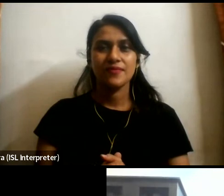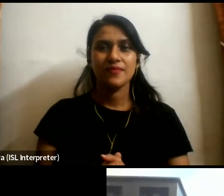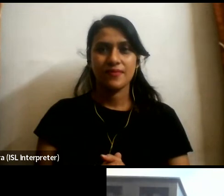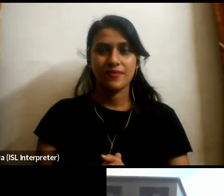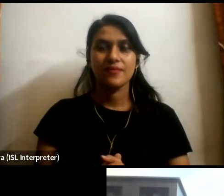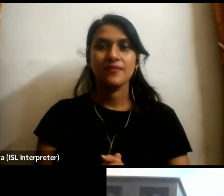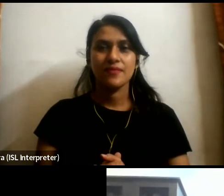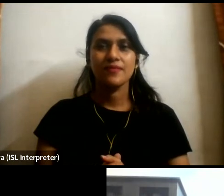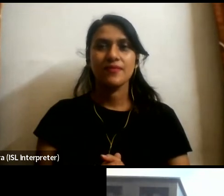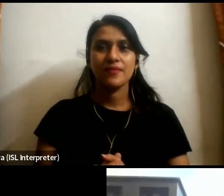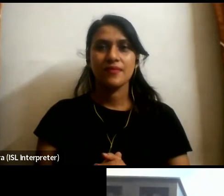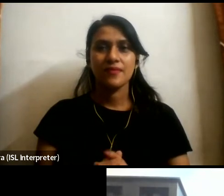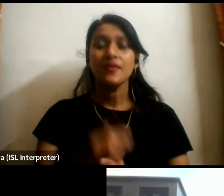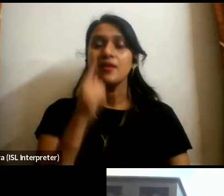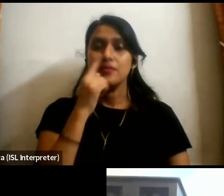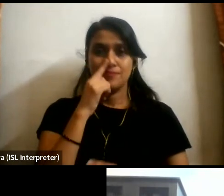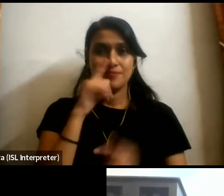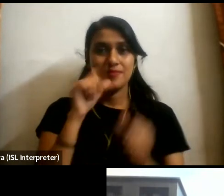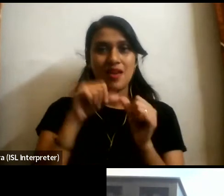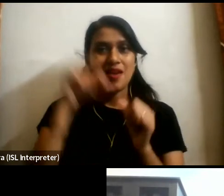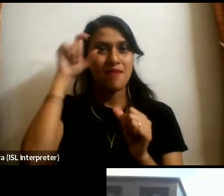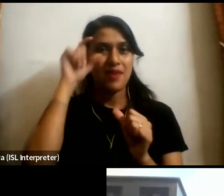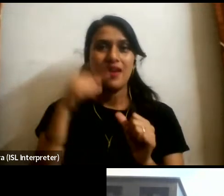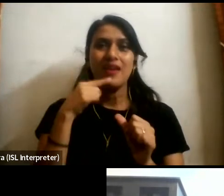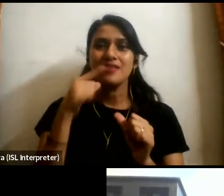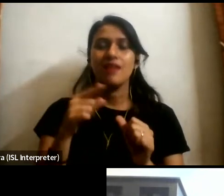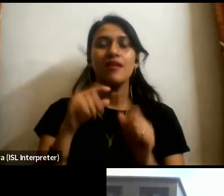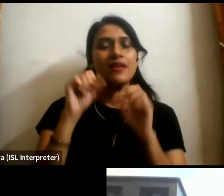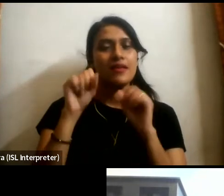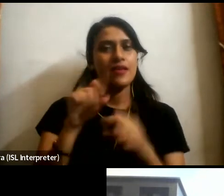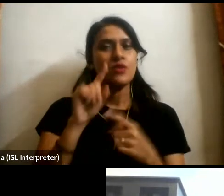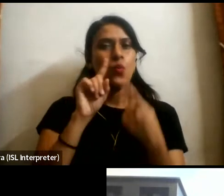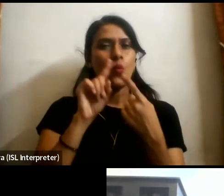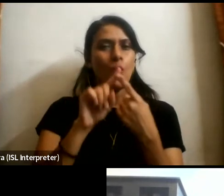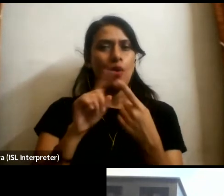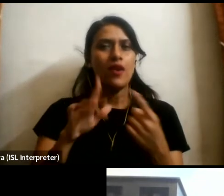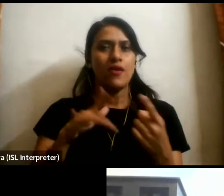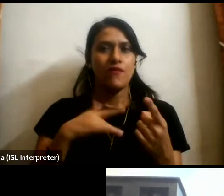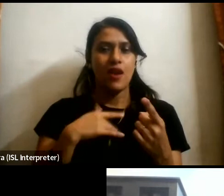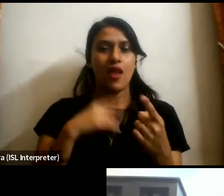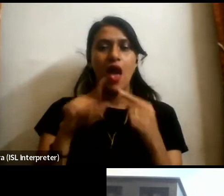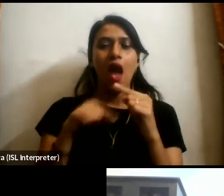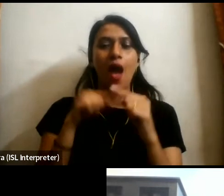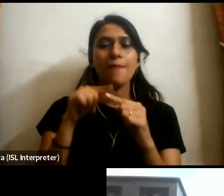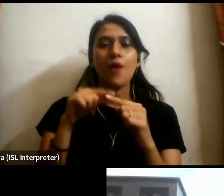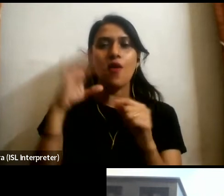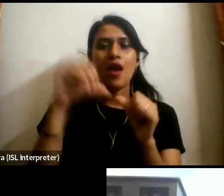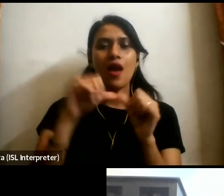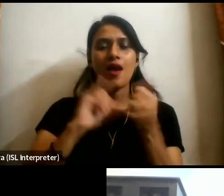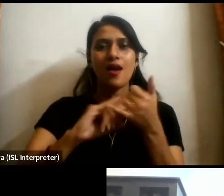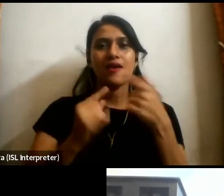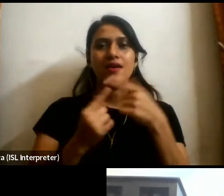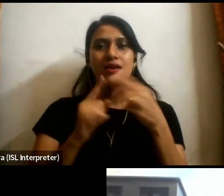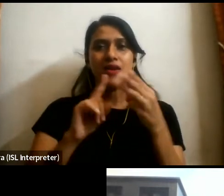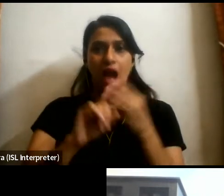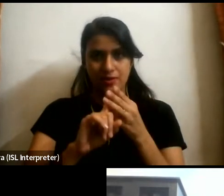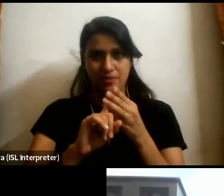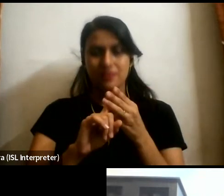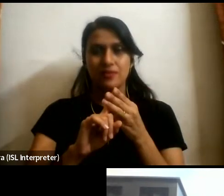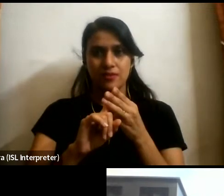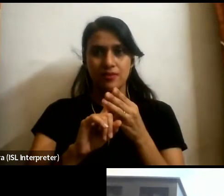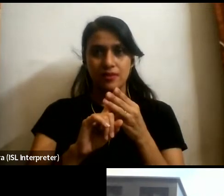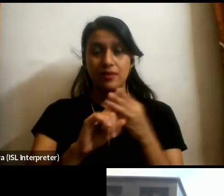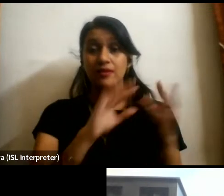One, of course, we have to realize, for example, when it comes to caste, that the judiciary has, in a